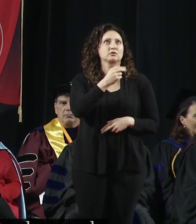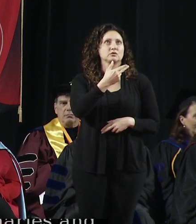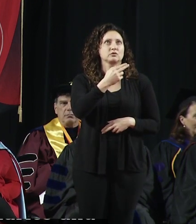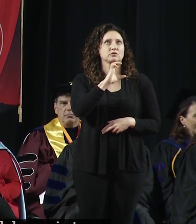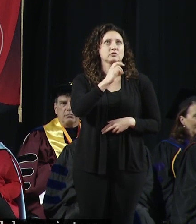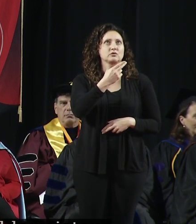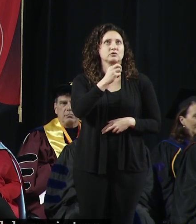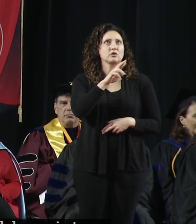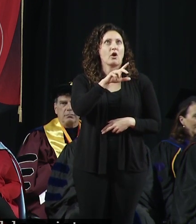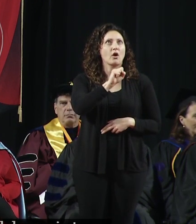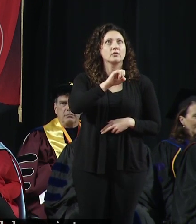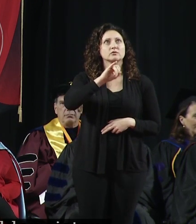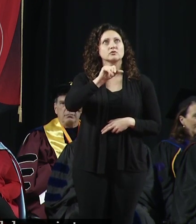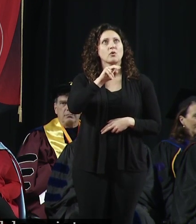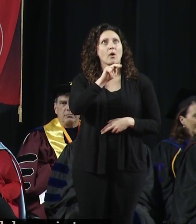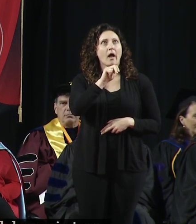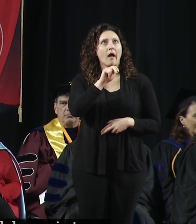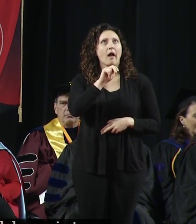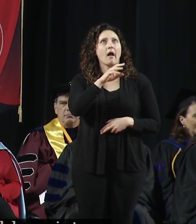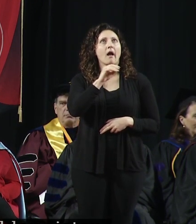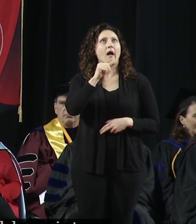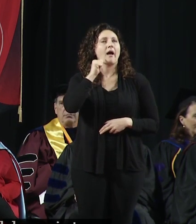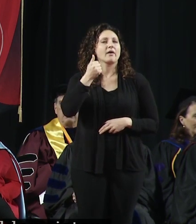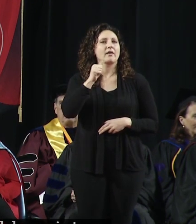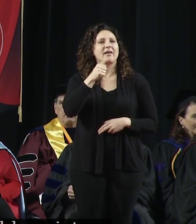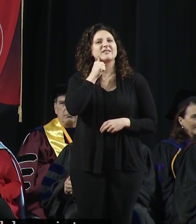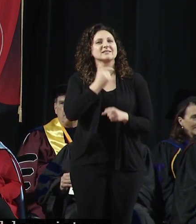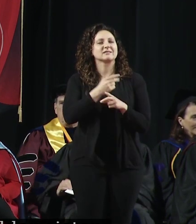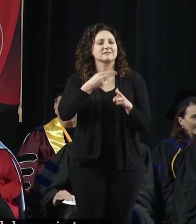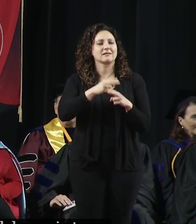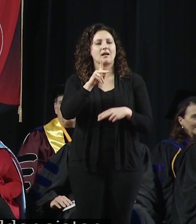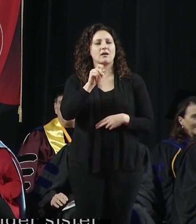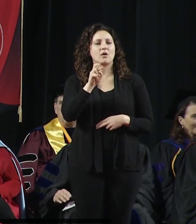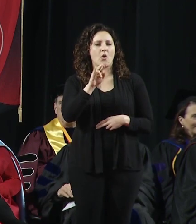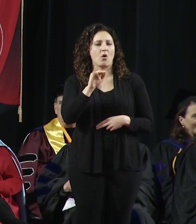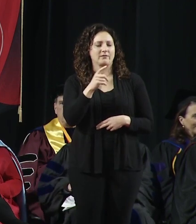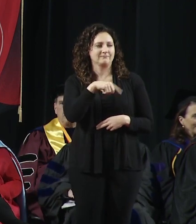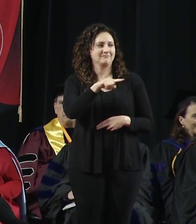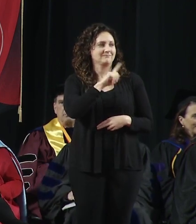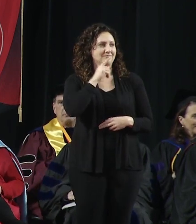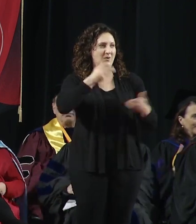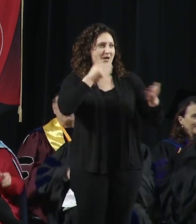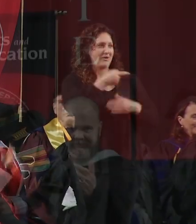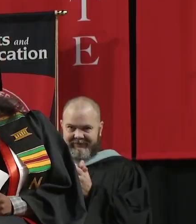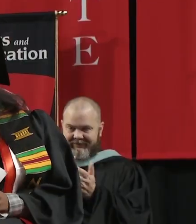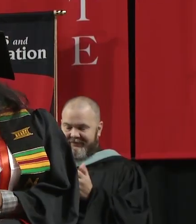sister, Corey. Please join me in welcoming Deja to the podium.